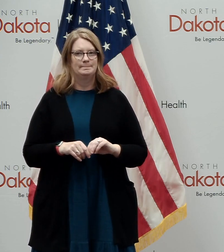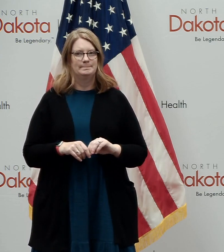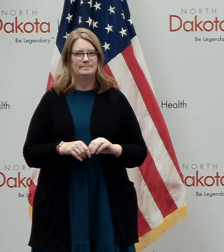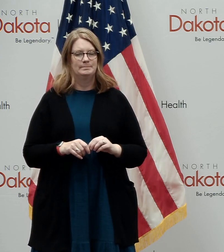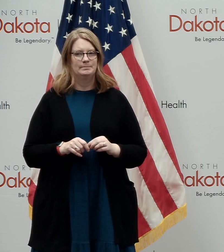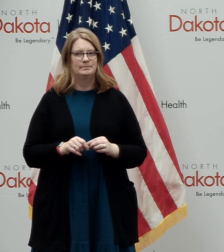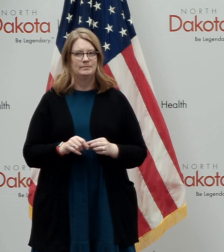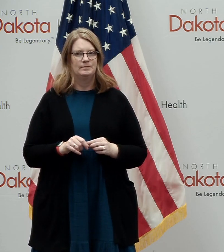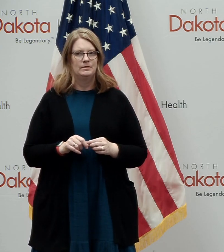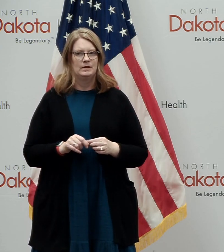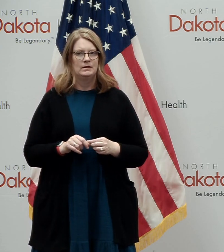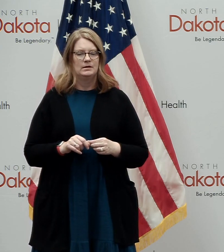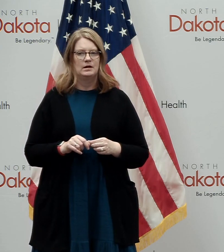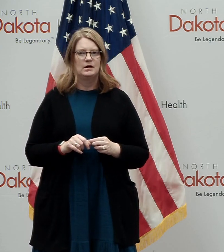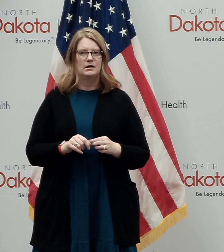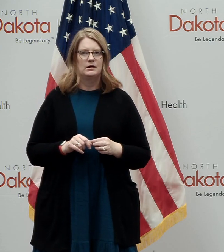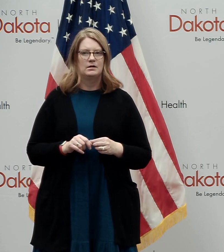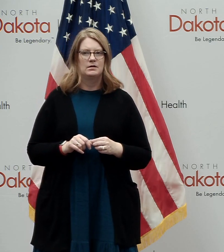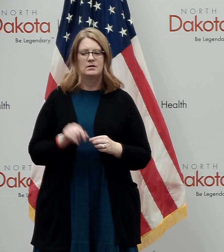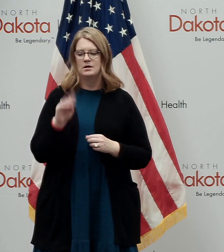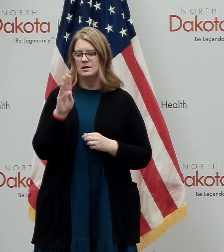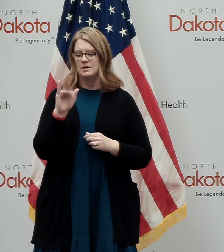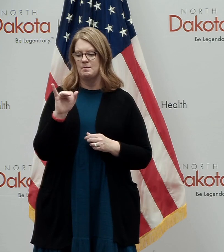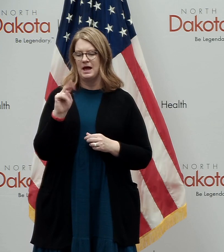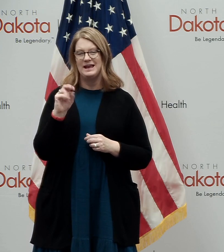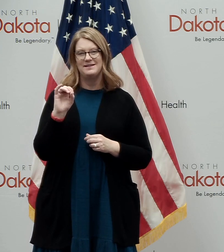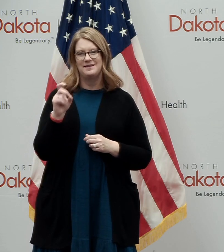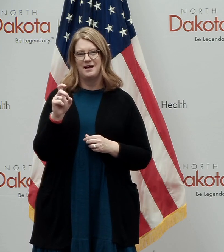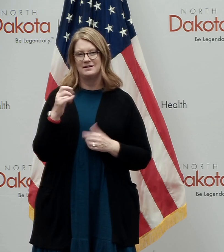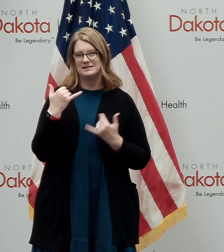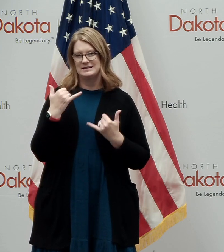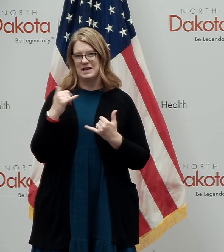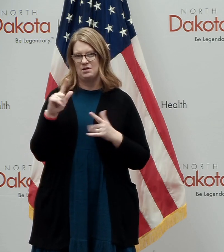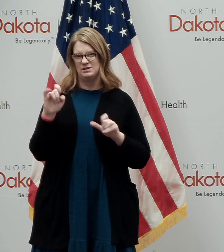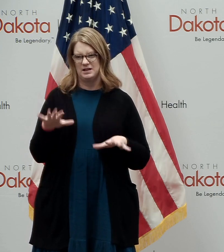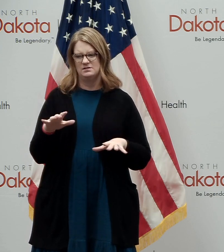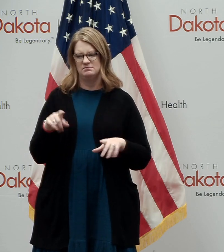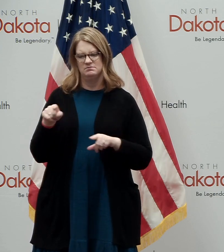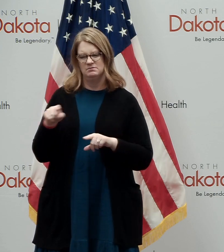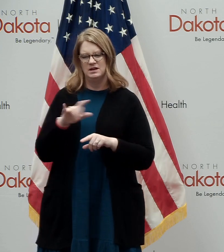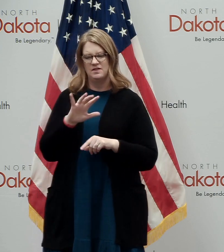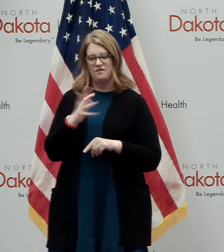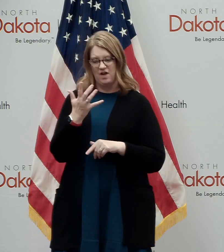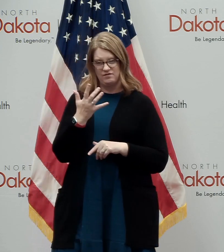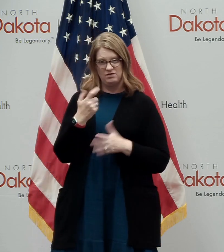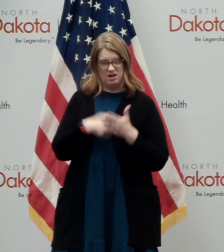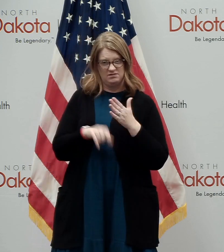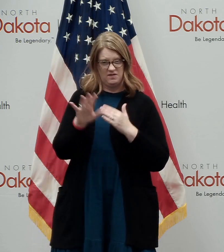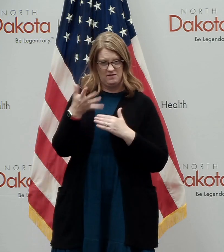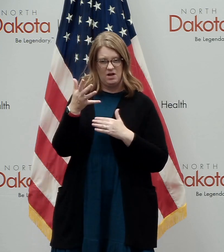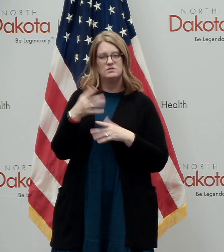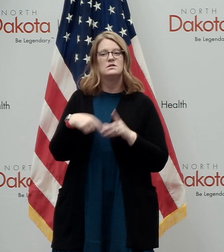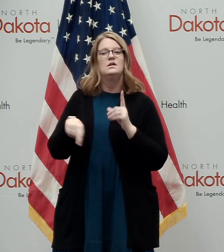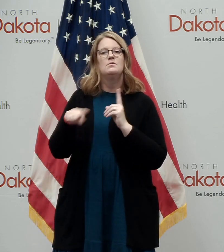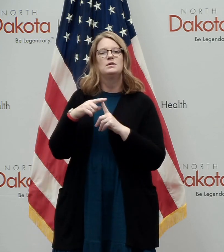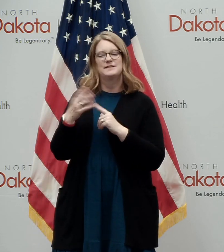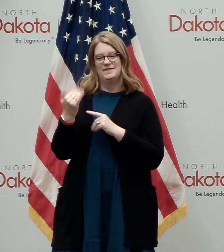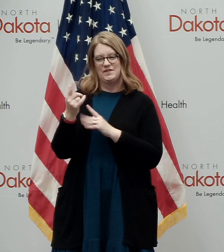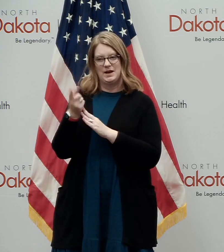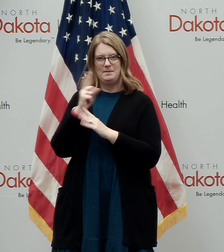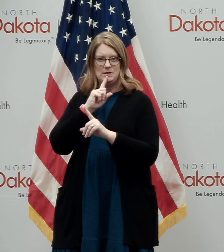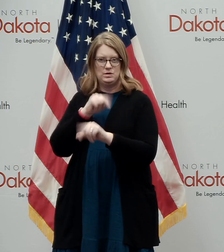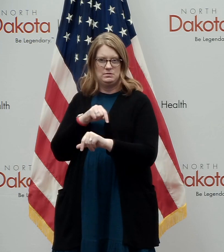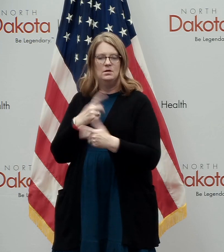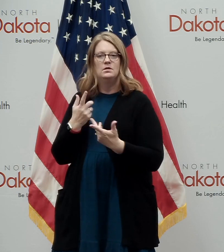The point of care tests, the Bionax Now test, the $5 test with a 15-minute result, the federal government, the White